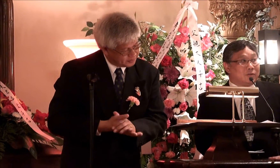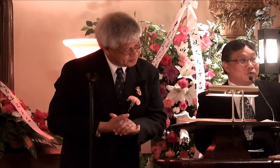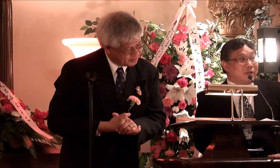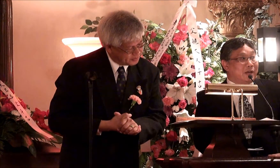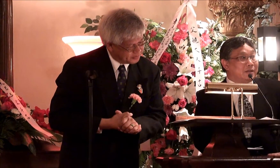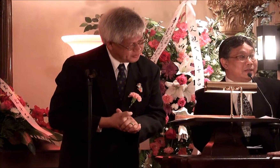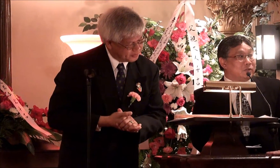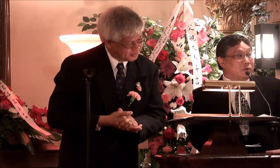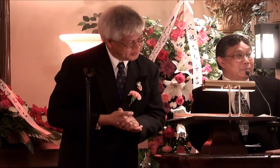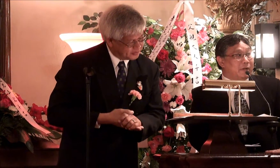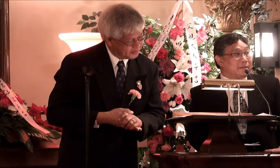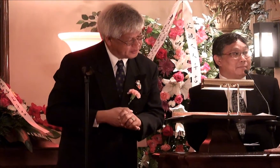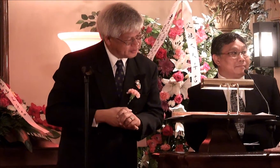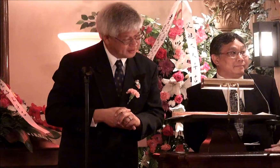does cook, and he cooks better than I do.